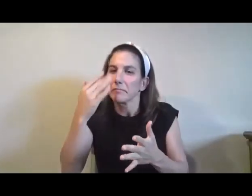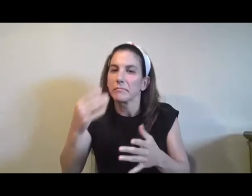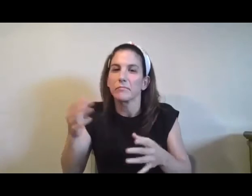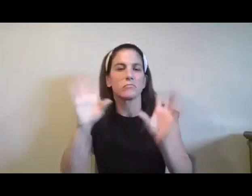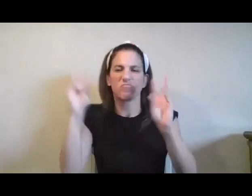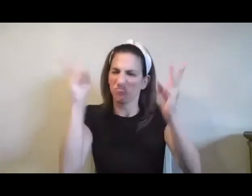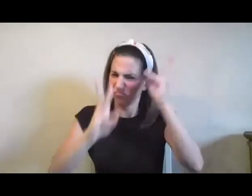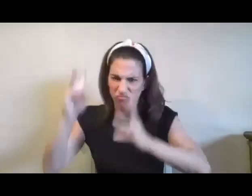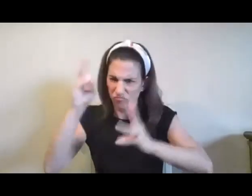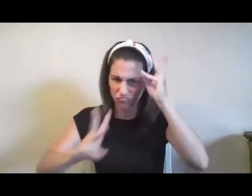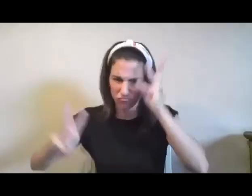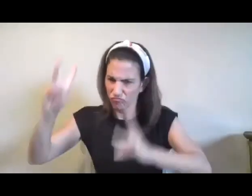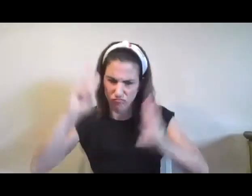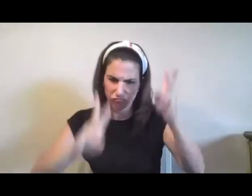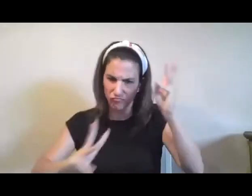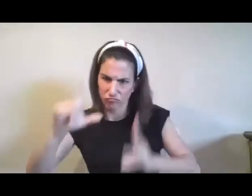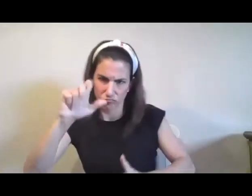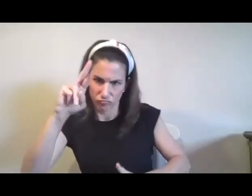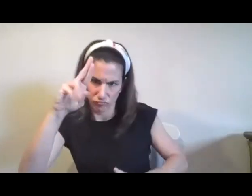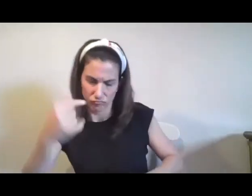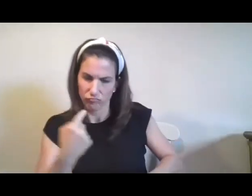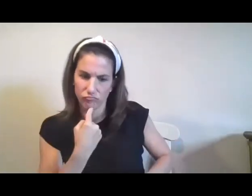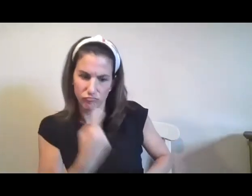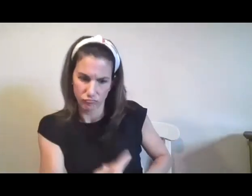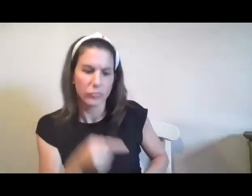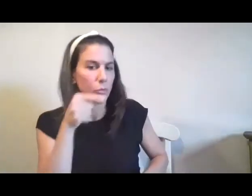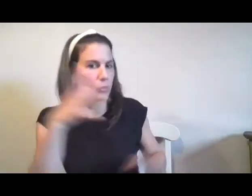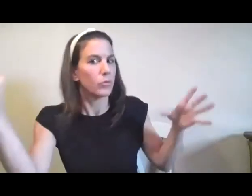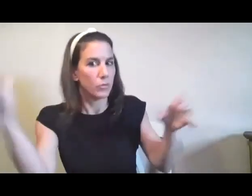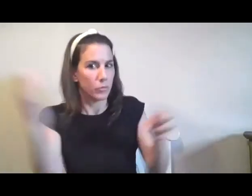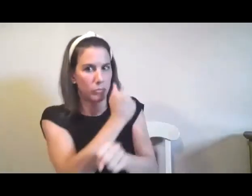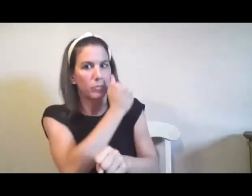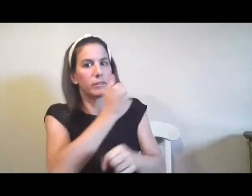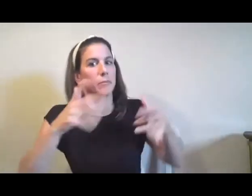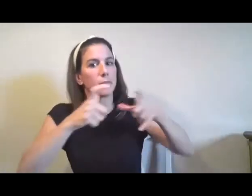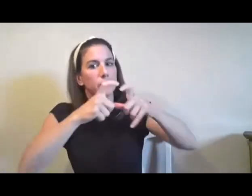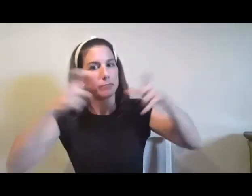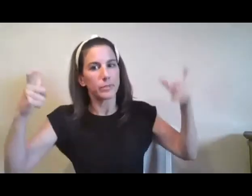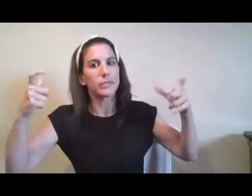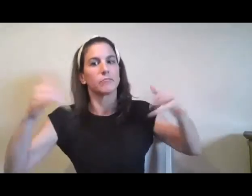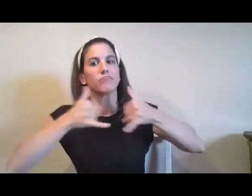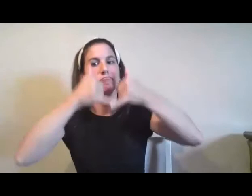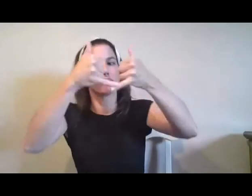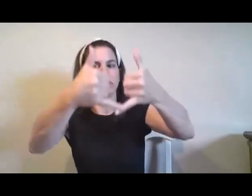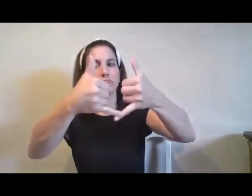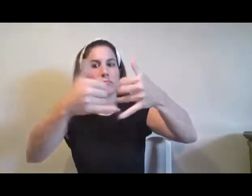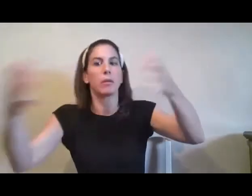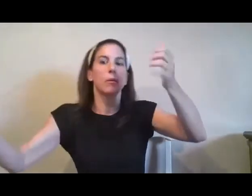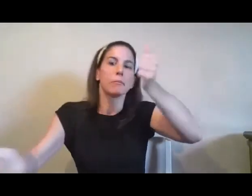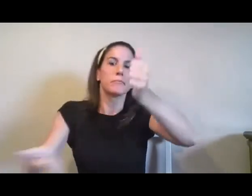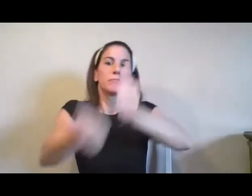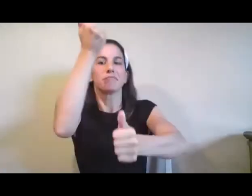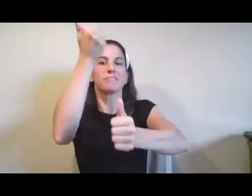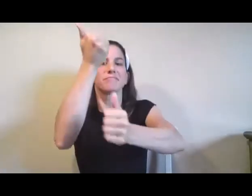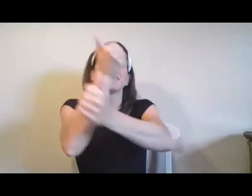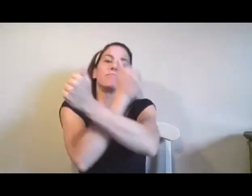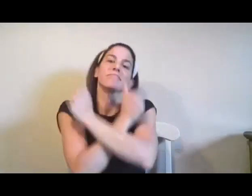"Don't worry," Lucy said. "You win the grand prize, most